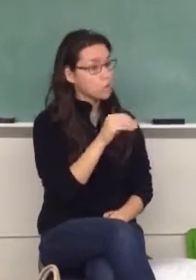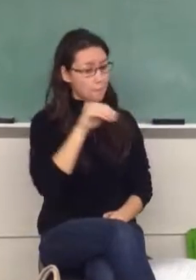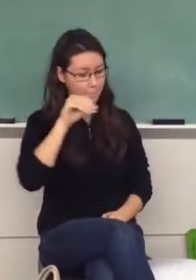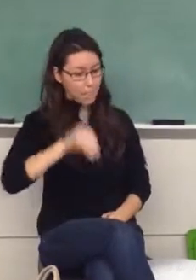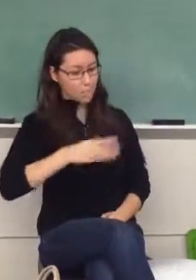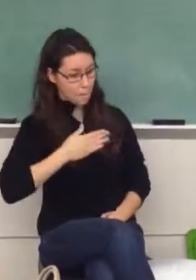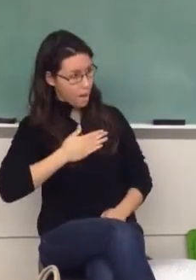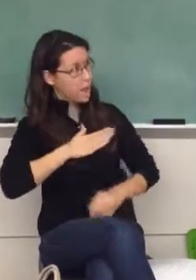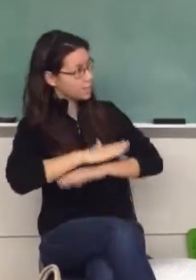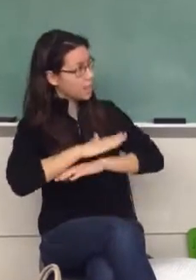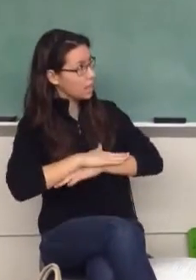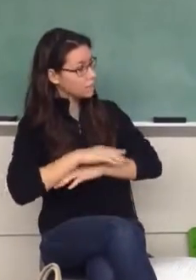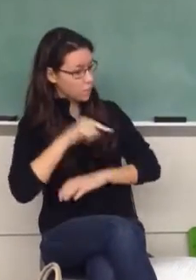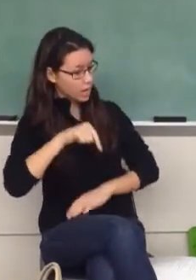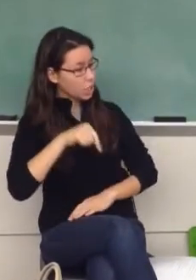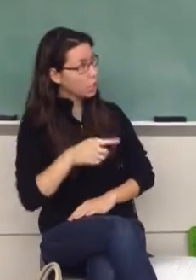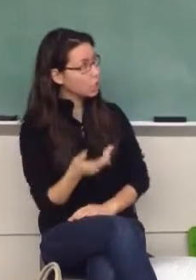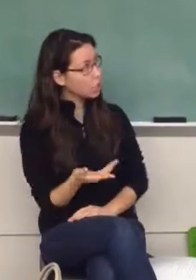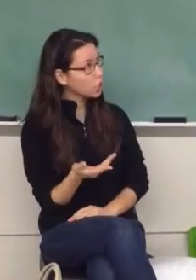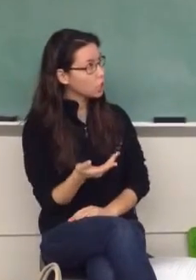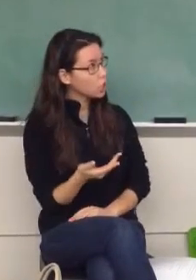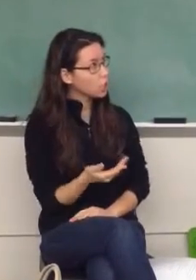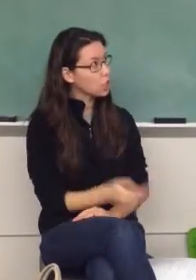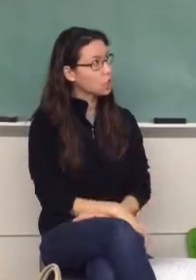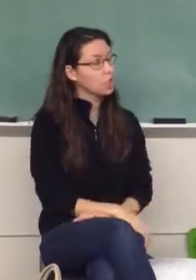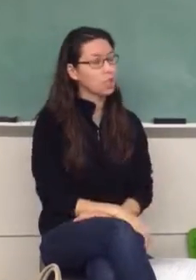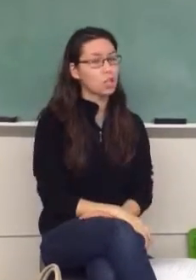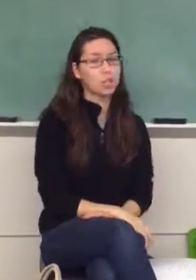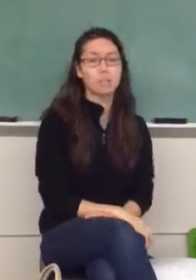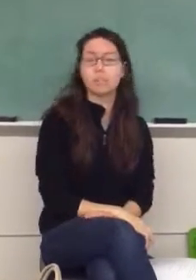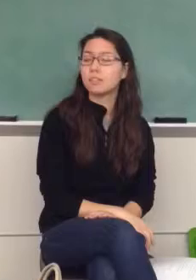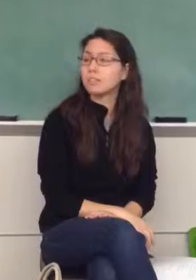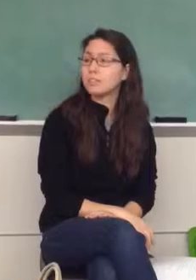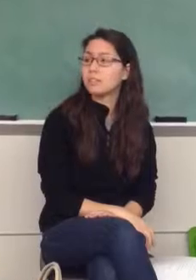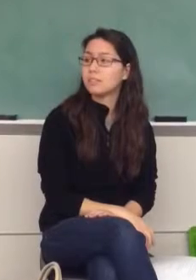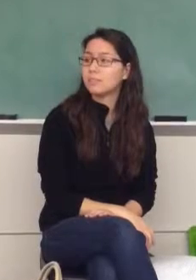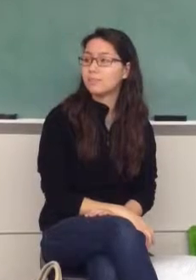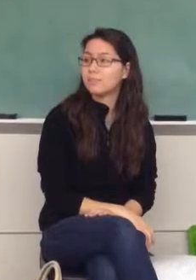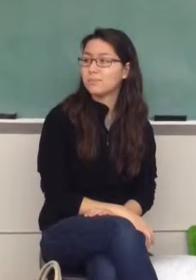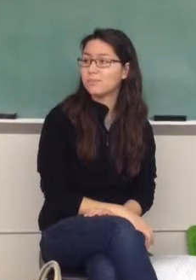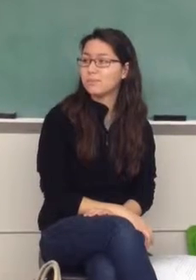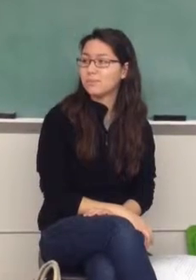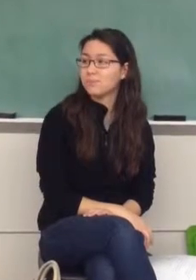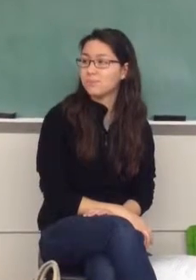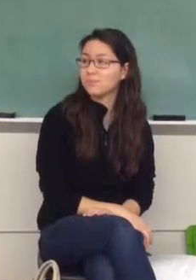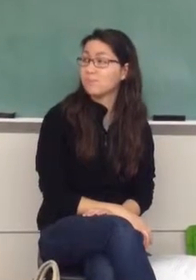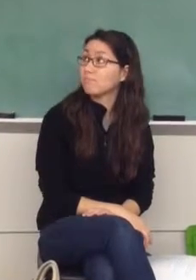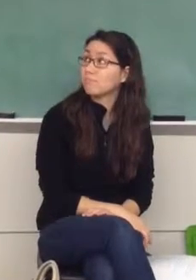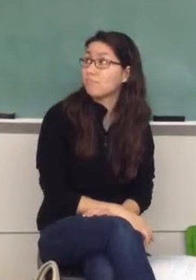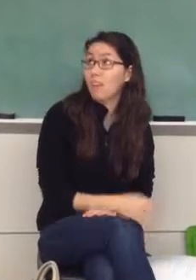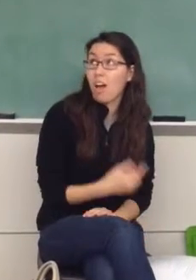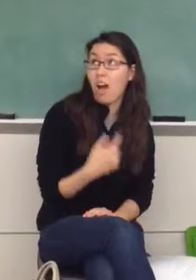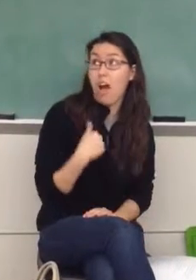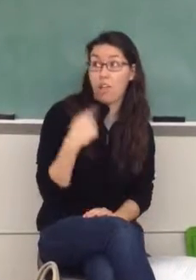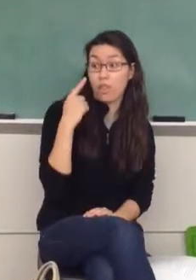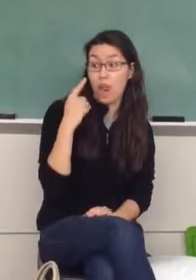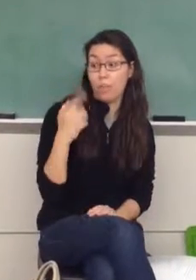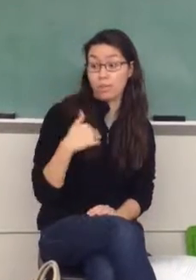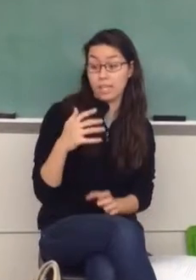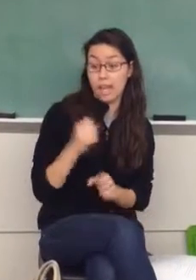desk. Why do you think I placed it on your I desk? don't know, man. I thought I was getting a free pencil.